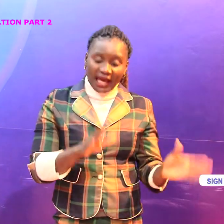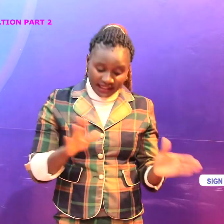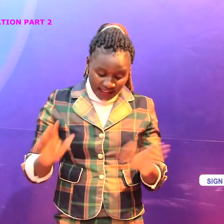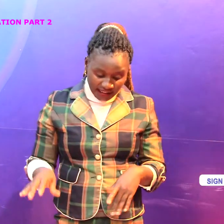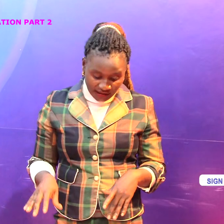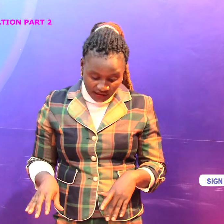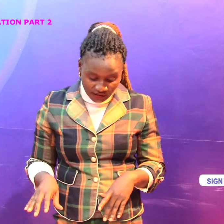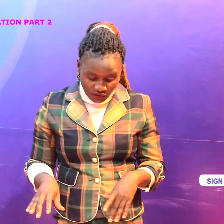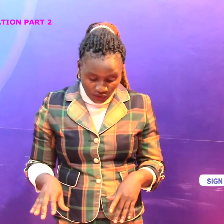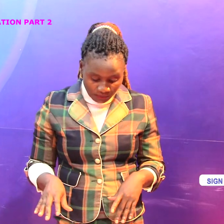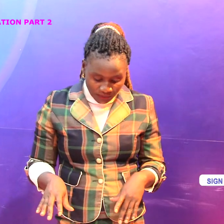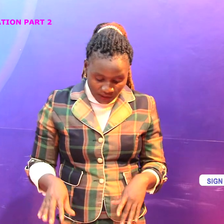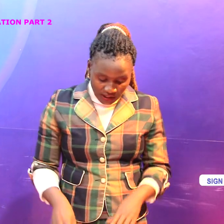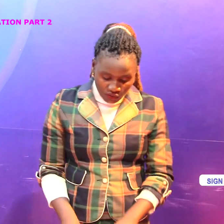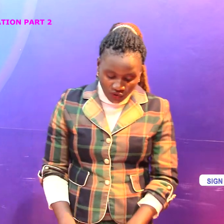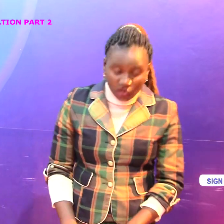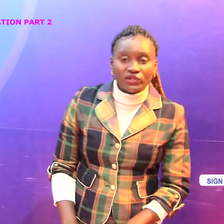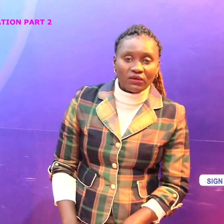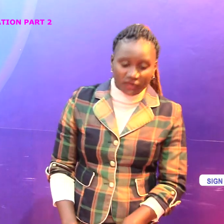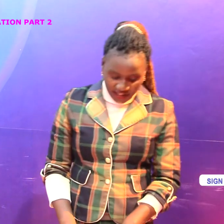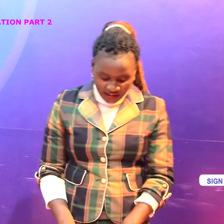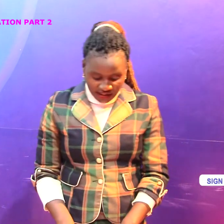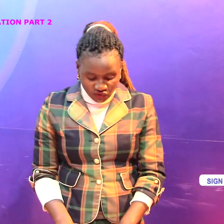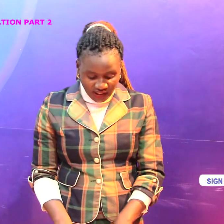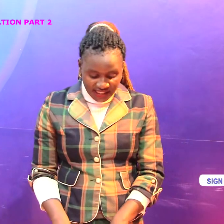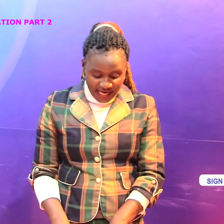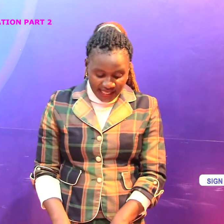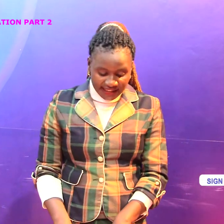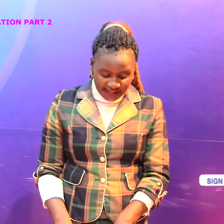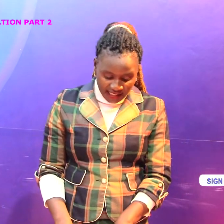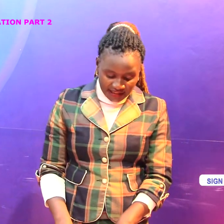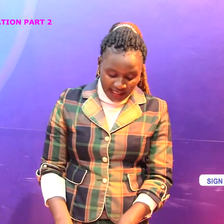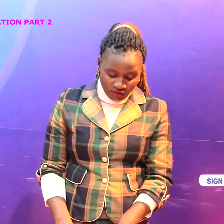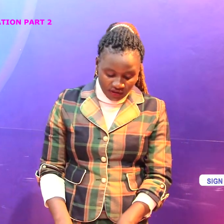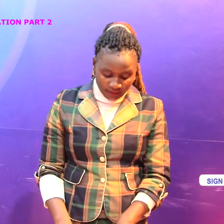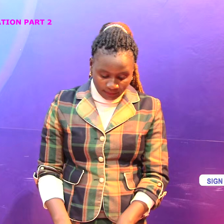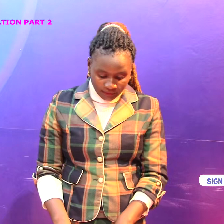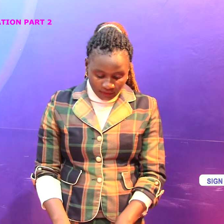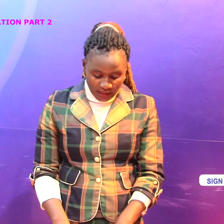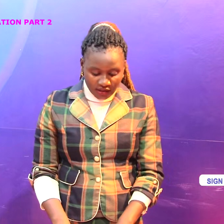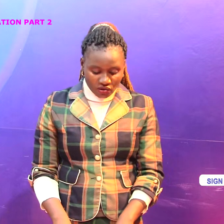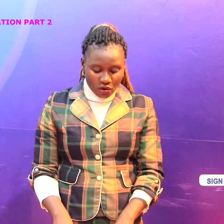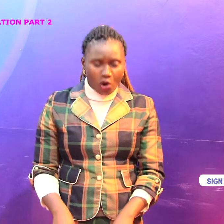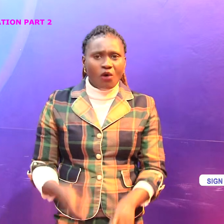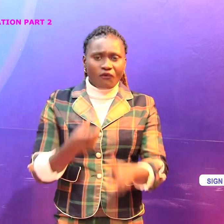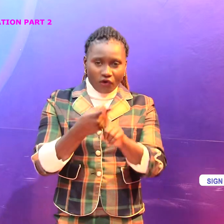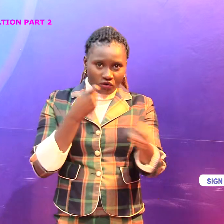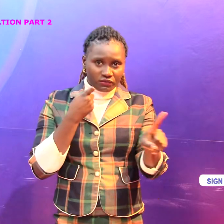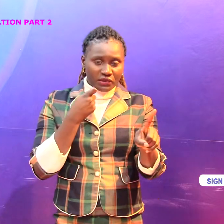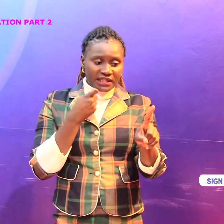signed English. So we go to we change it into Kenya Sign Language. So this